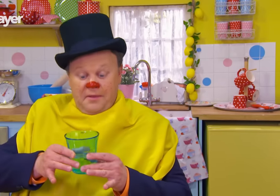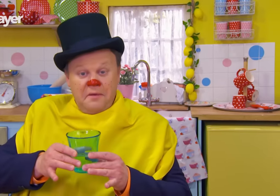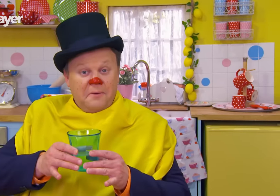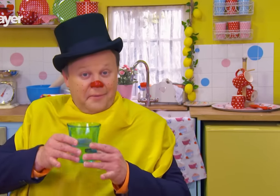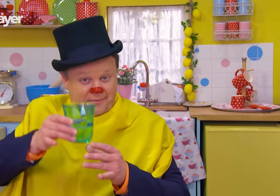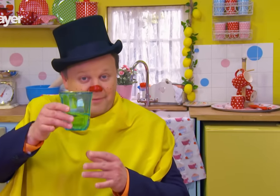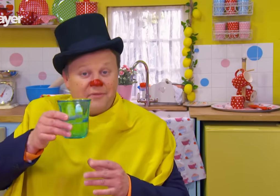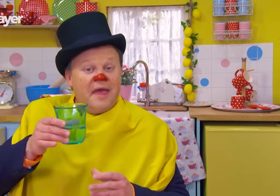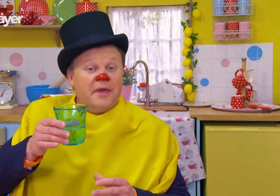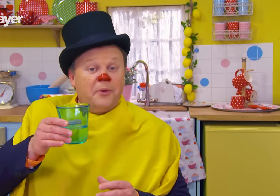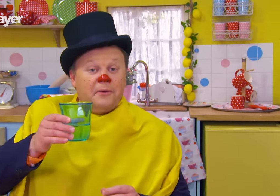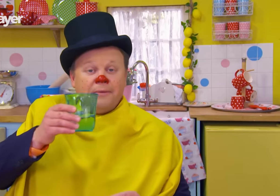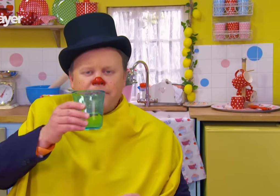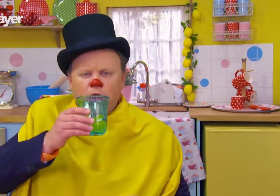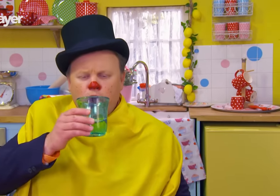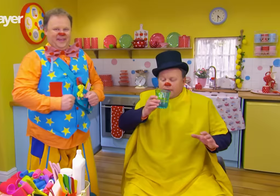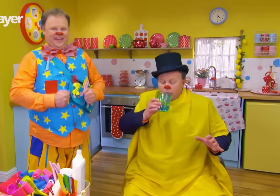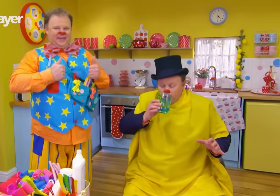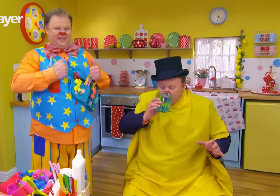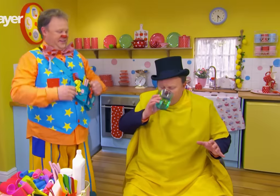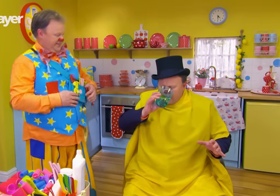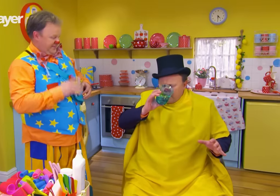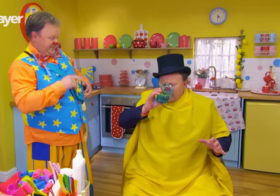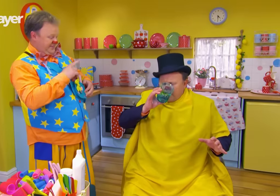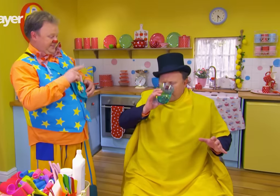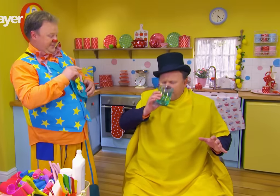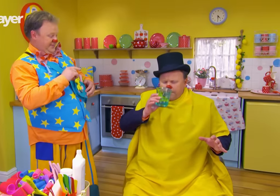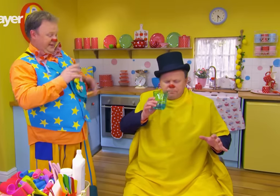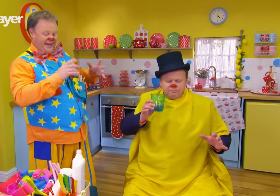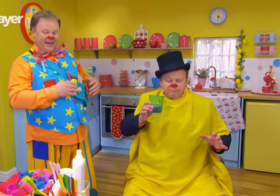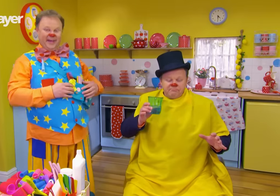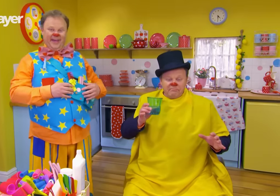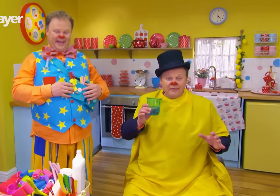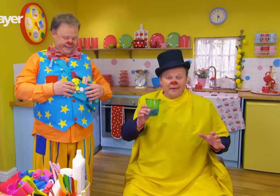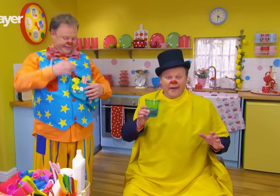Oh, thank you. Now you can get started.